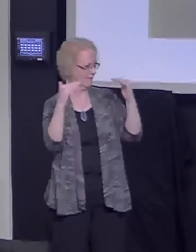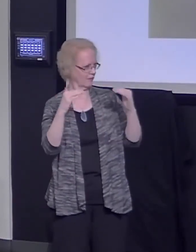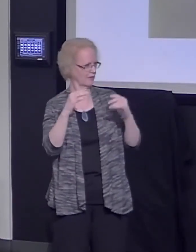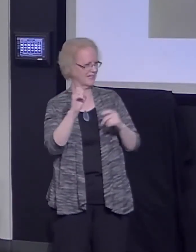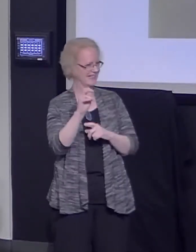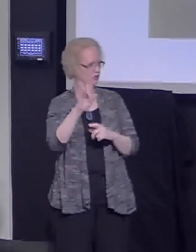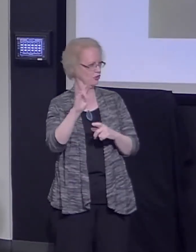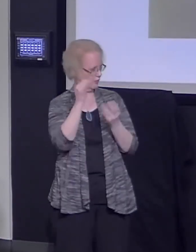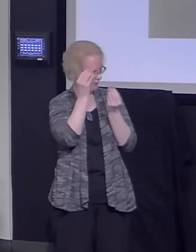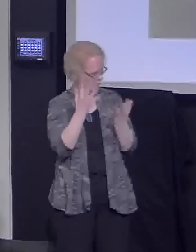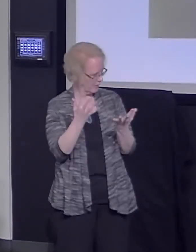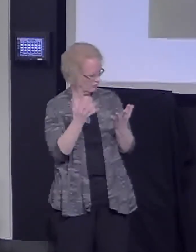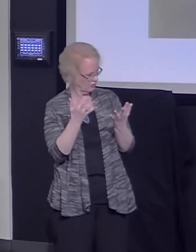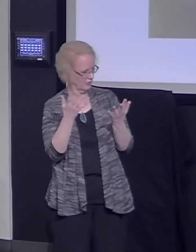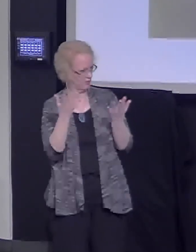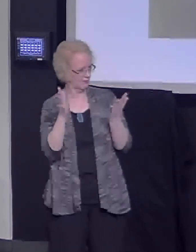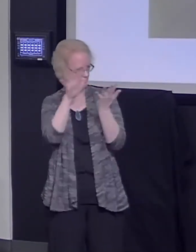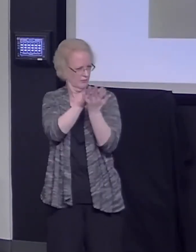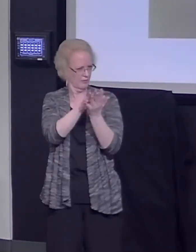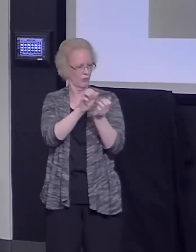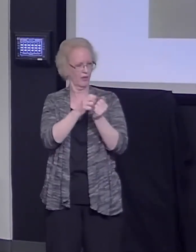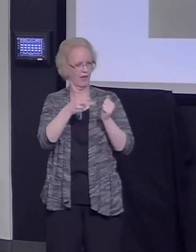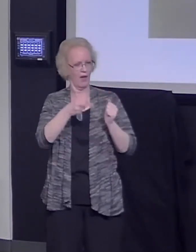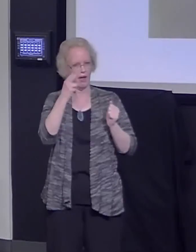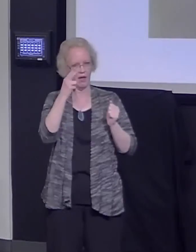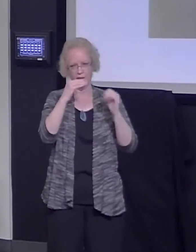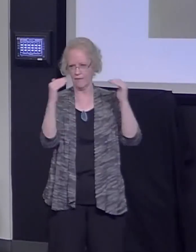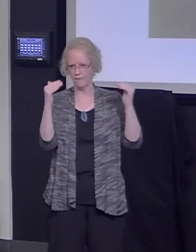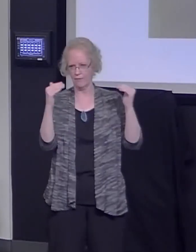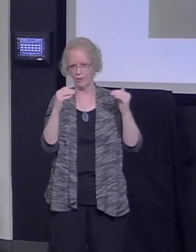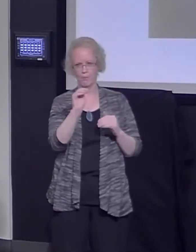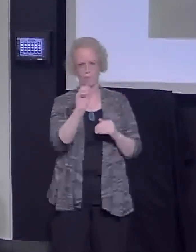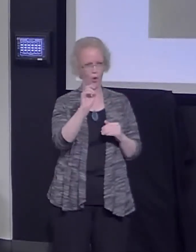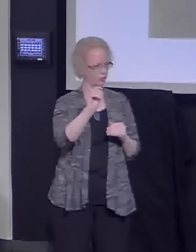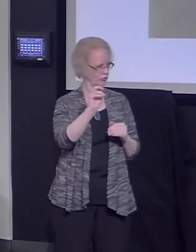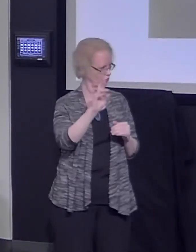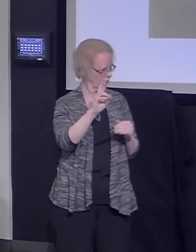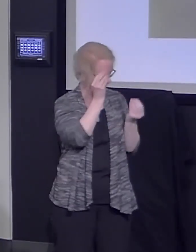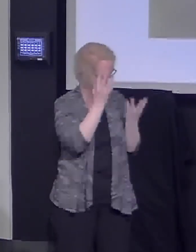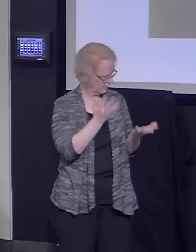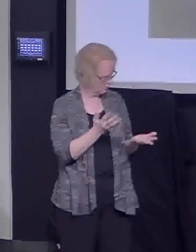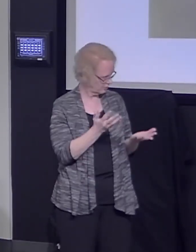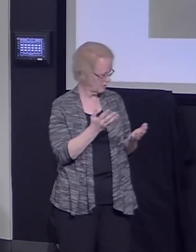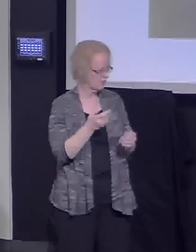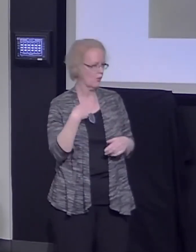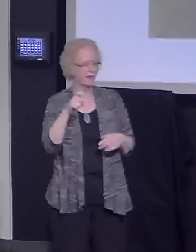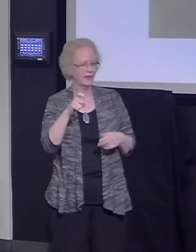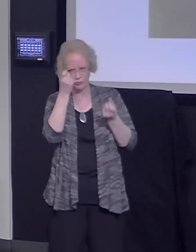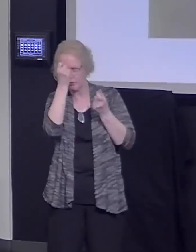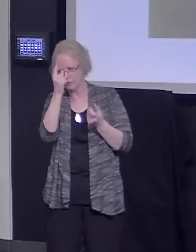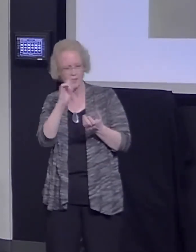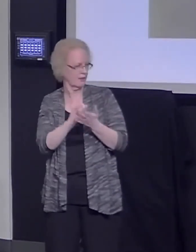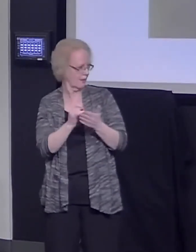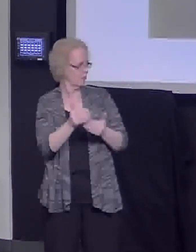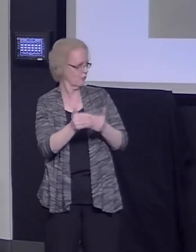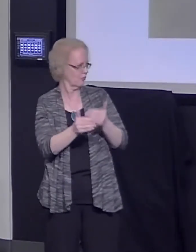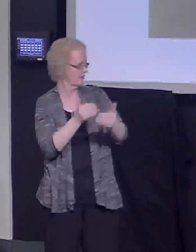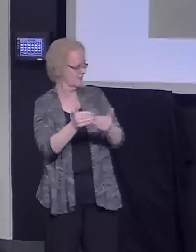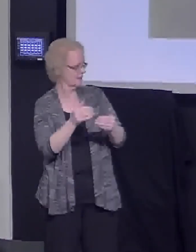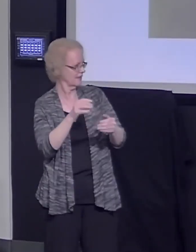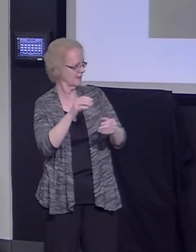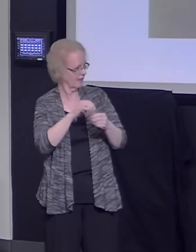information interfaces with the high-level motor information. So I think we need to understand that process up in